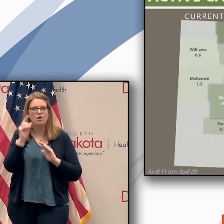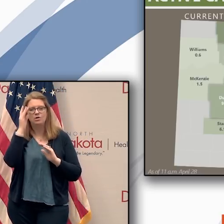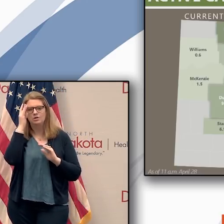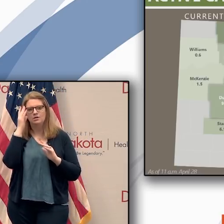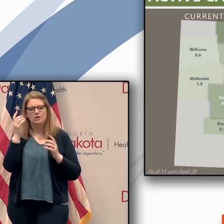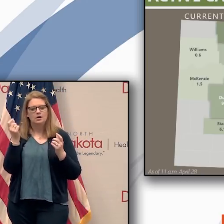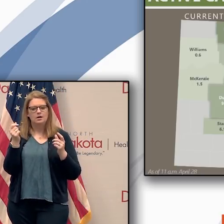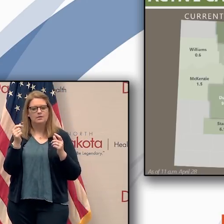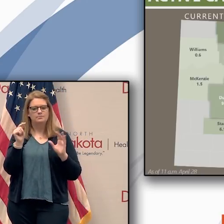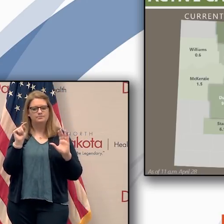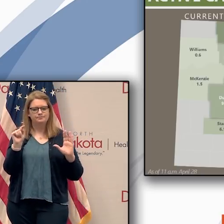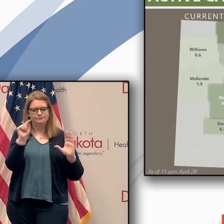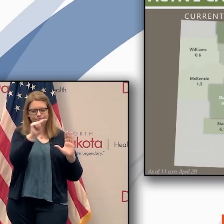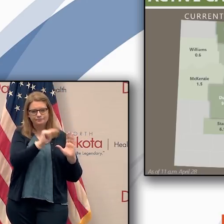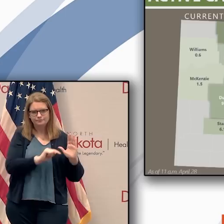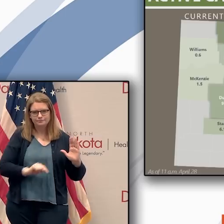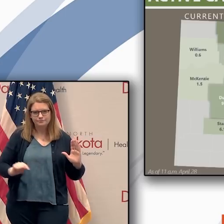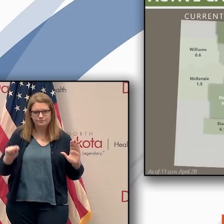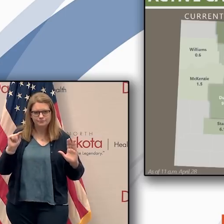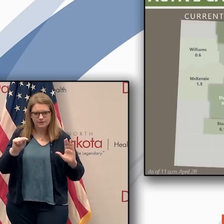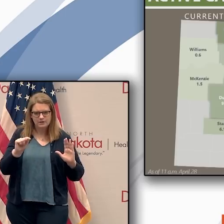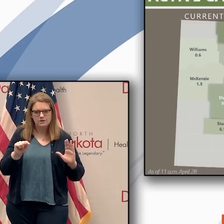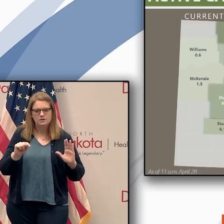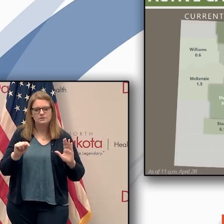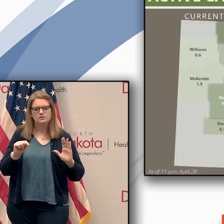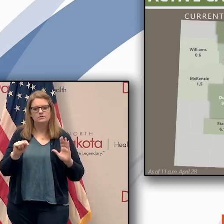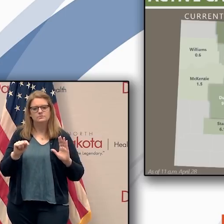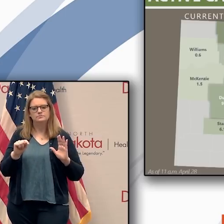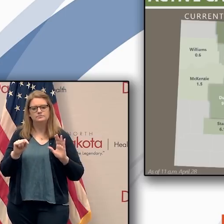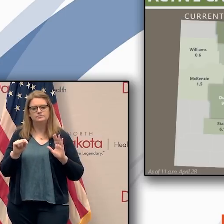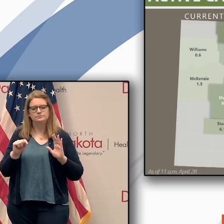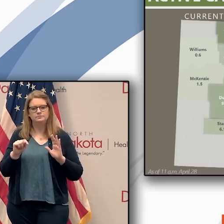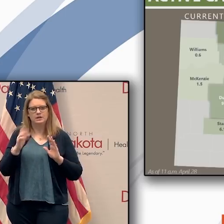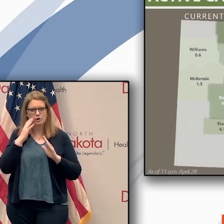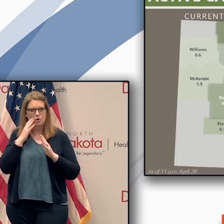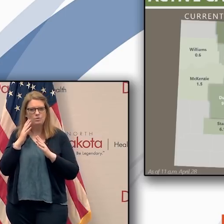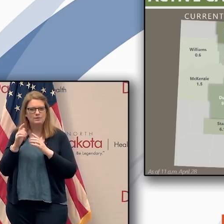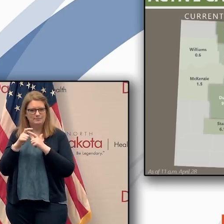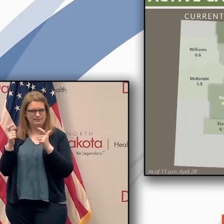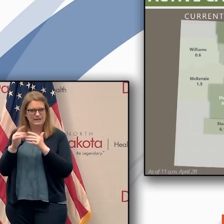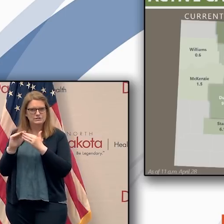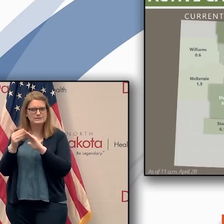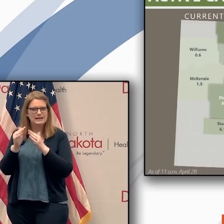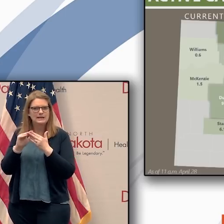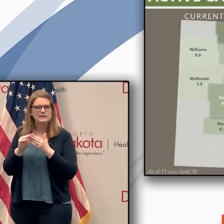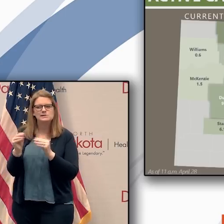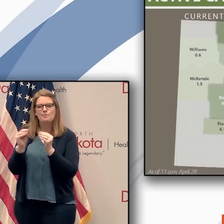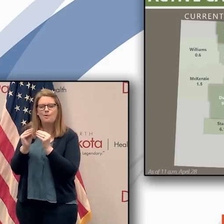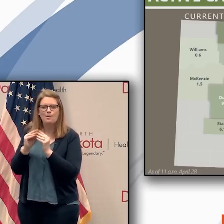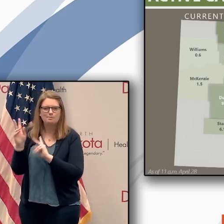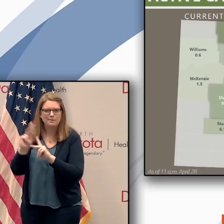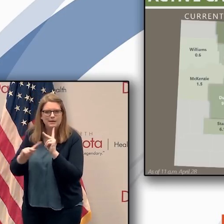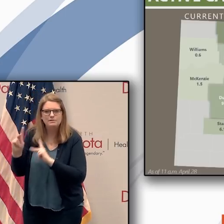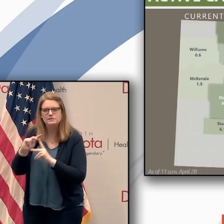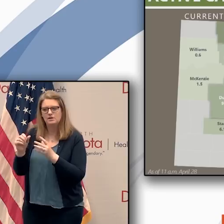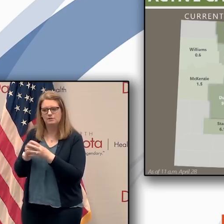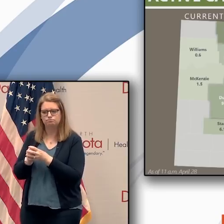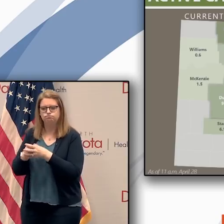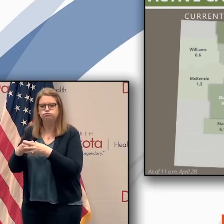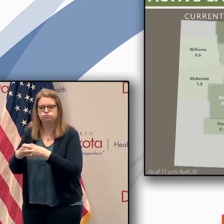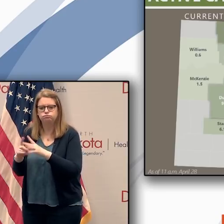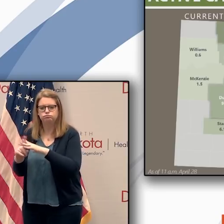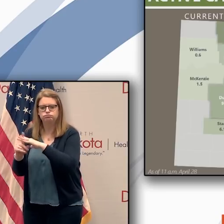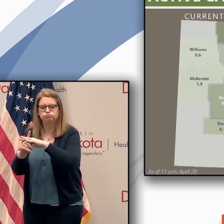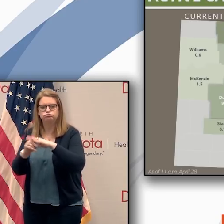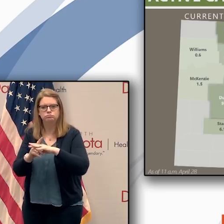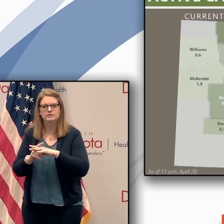lot of states have had more issues with outbreaks in urban areas where you've got higher density, and that's starting to